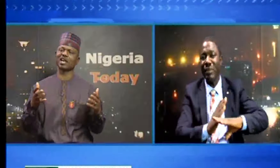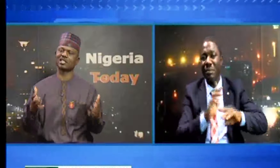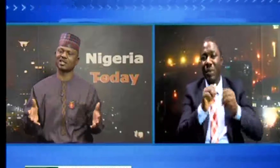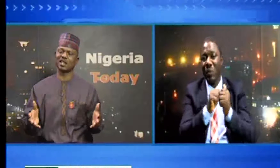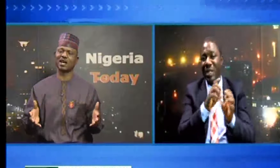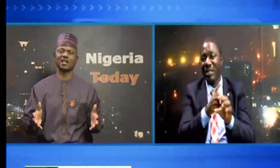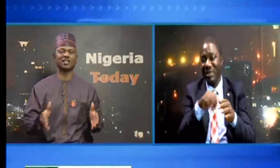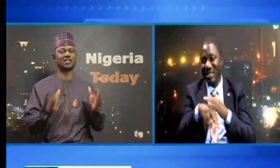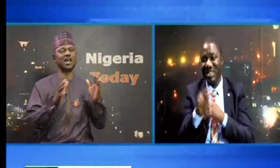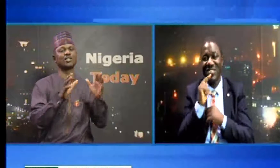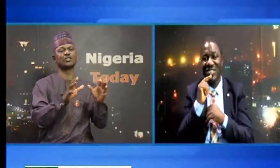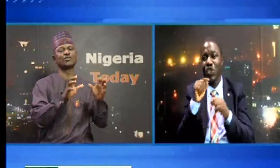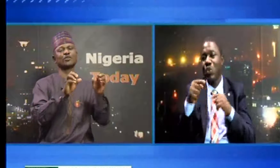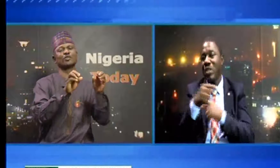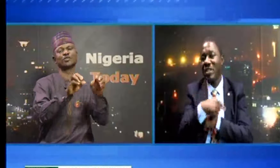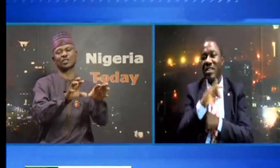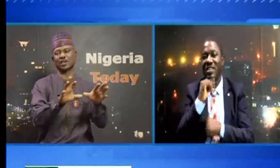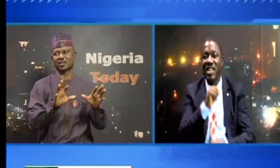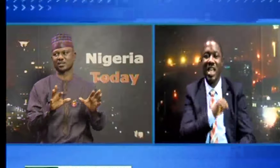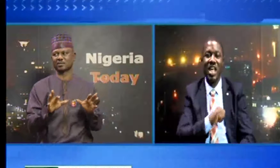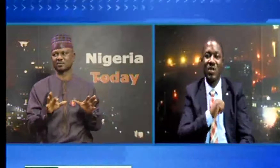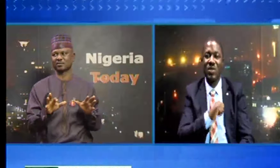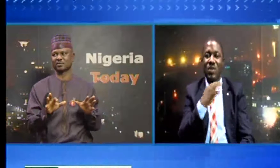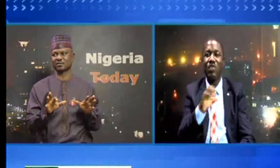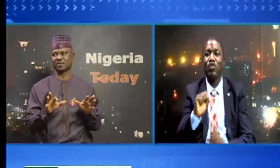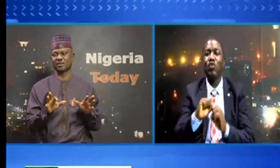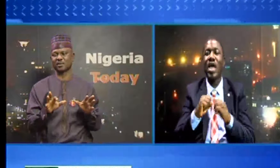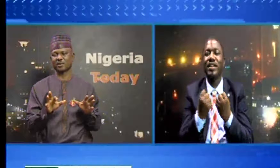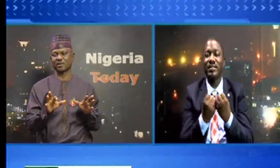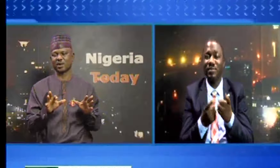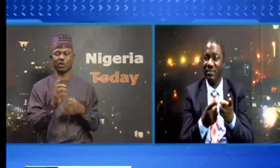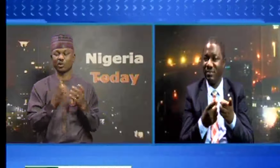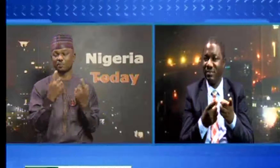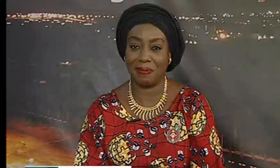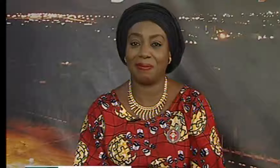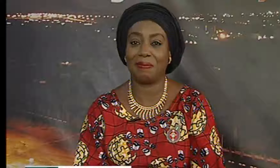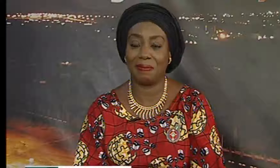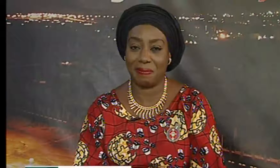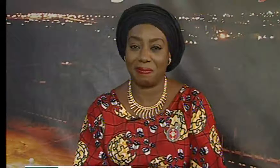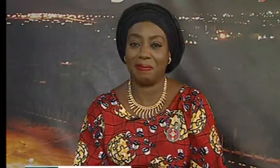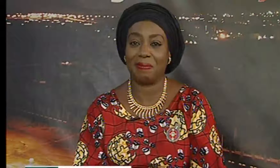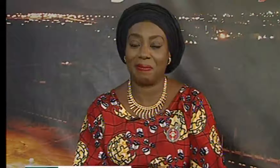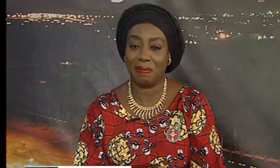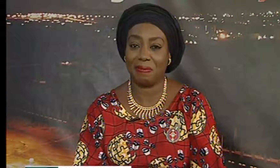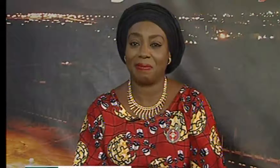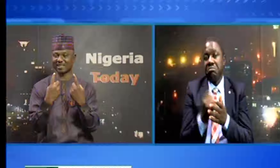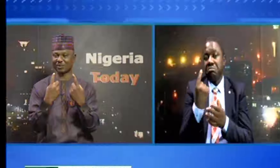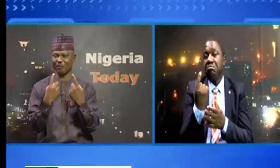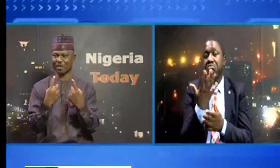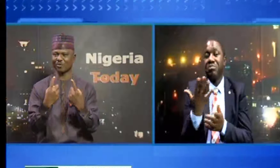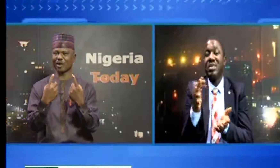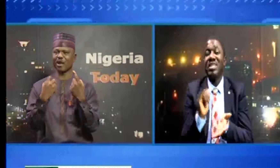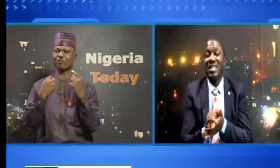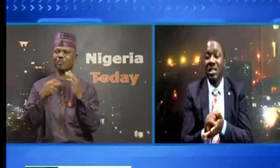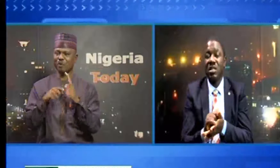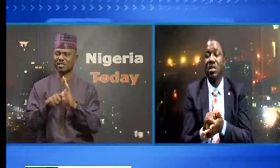in Nigeria is the attitude of the society. I always believe that one thing is that